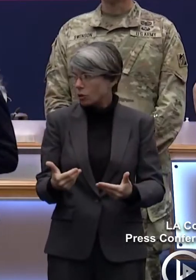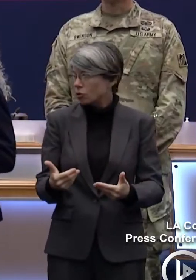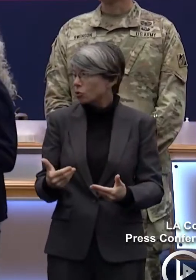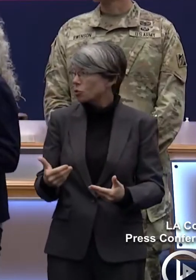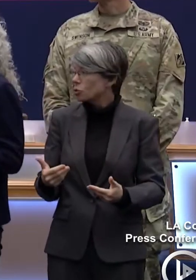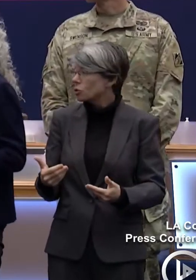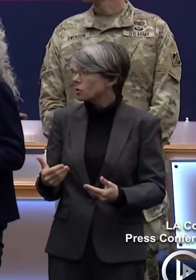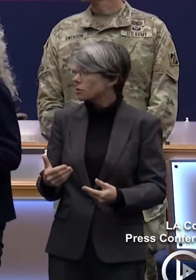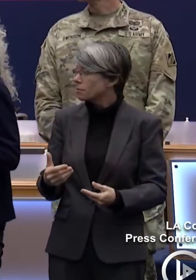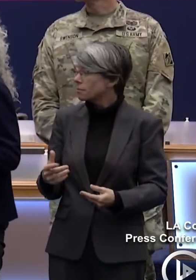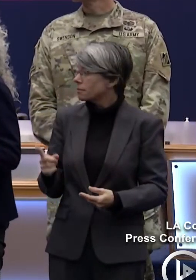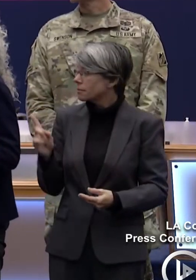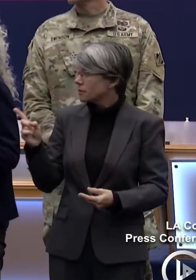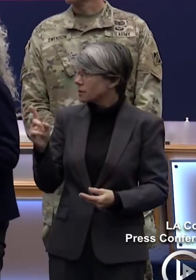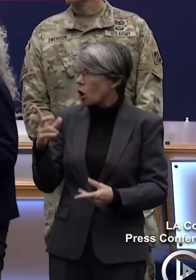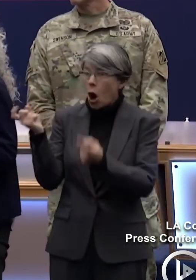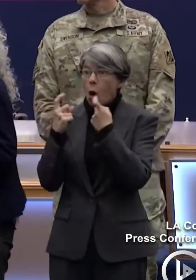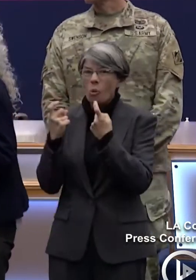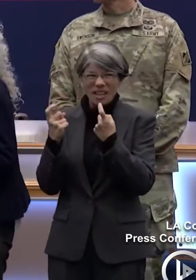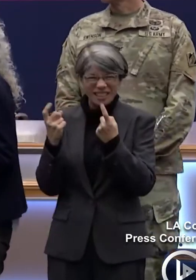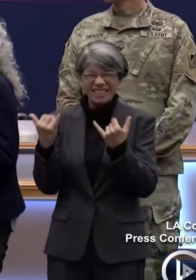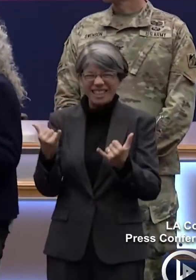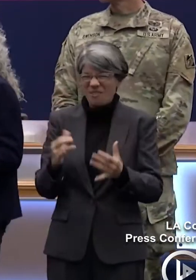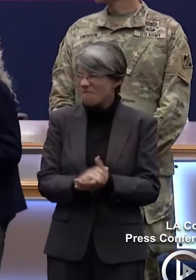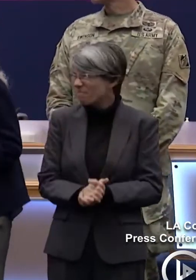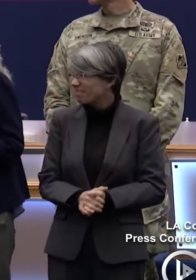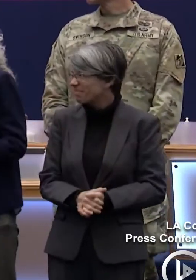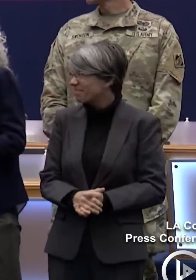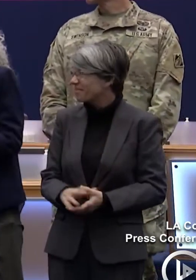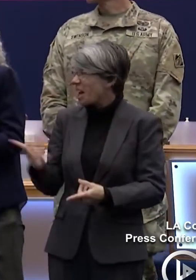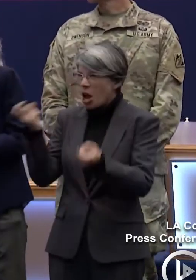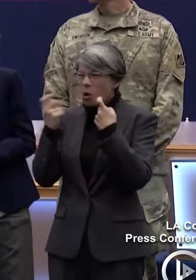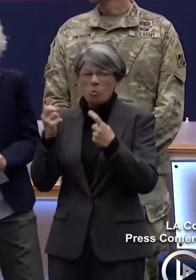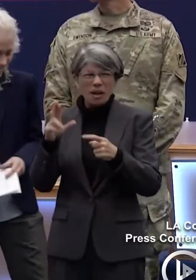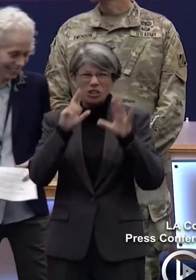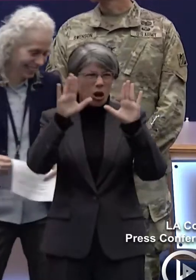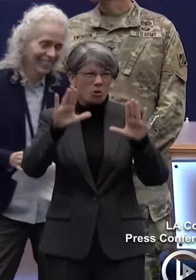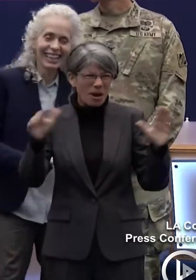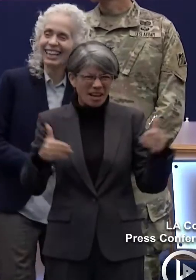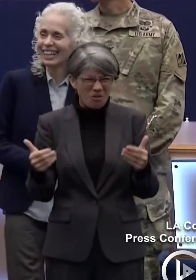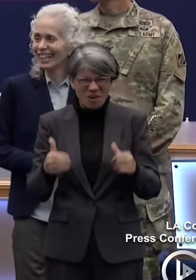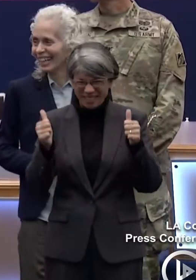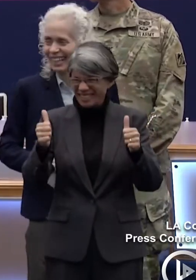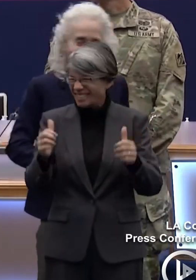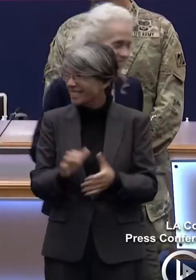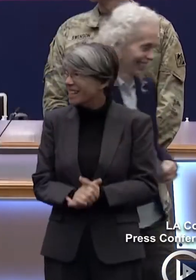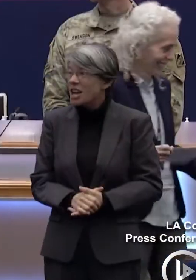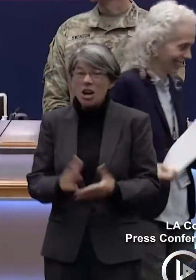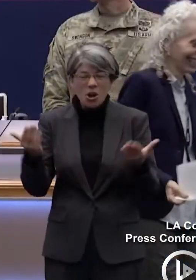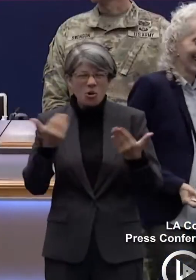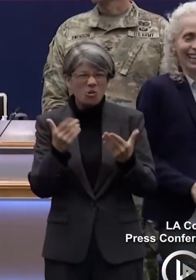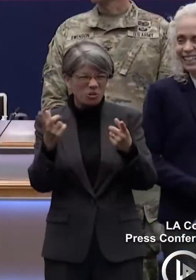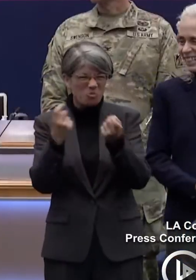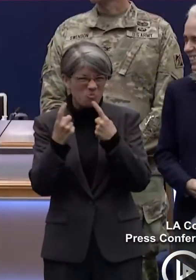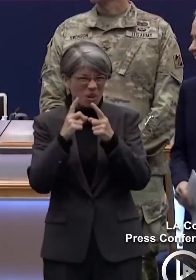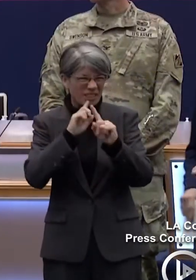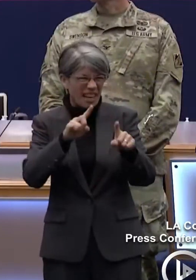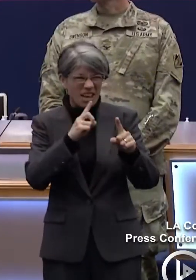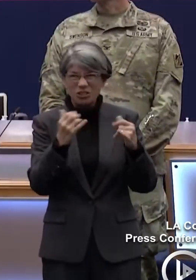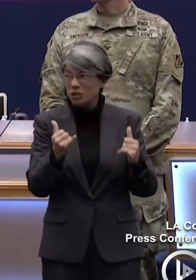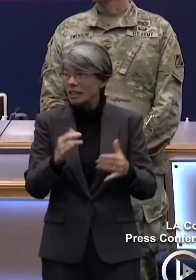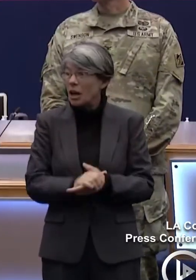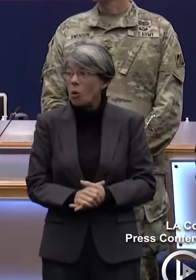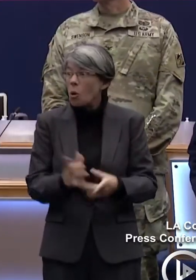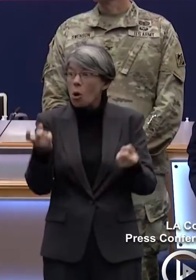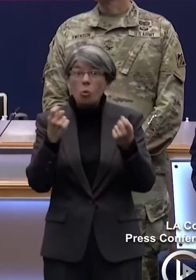introduce... Actually, you're the last speaker. Questions. Yes. We'll do question and answer session right now. If you have a